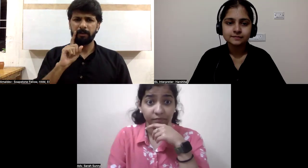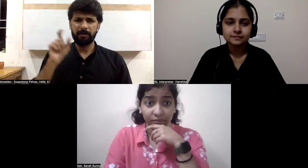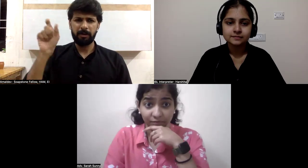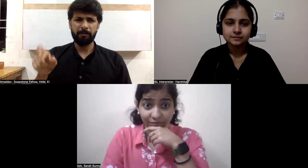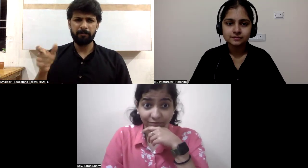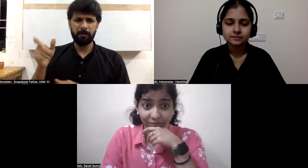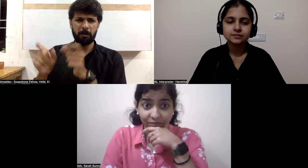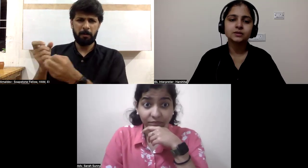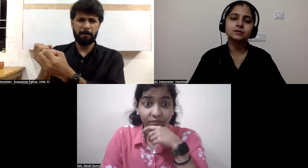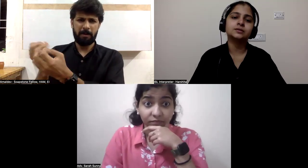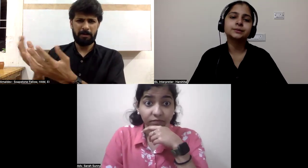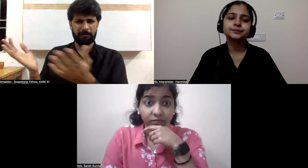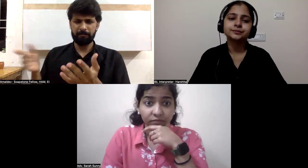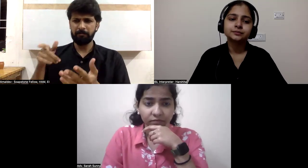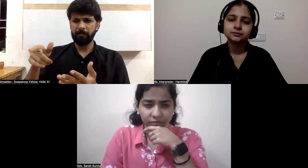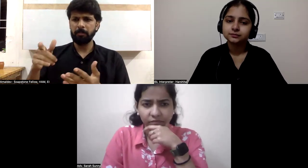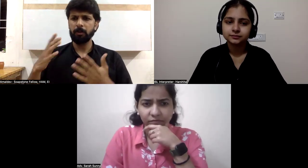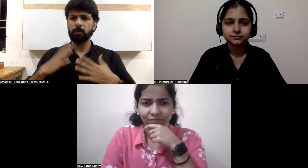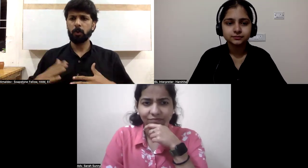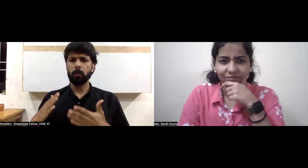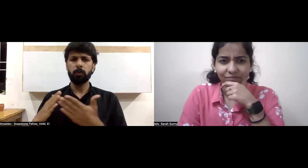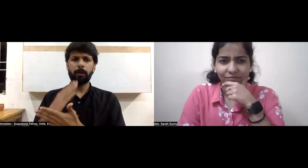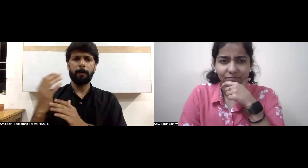A question for you, Sarah.